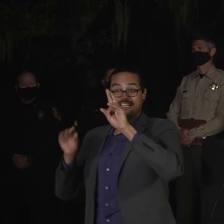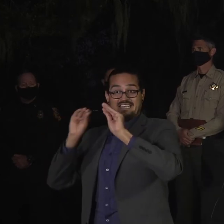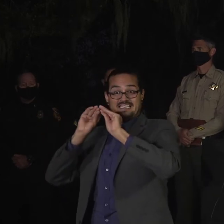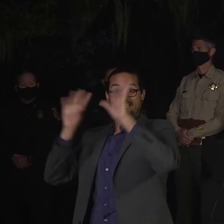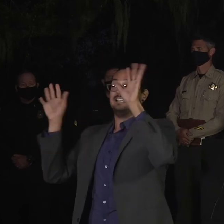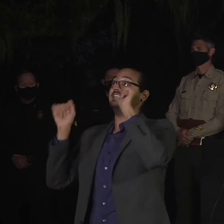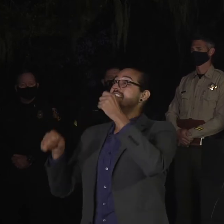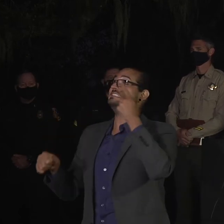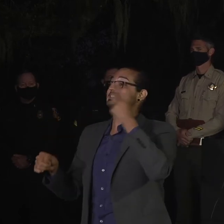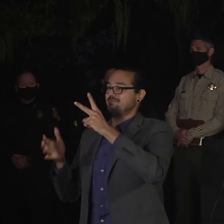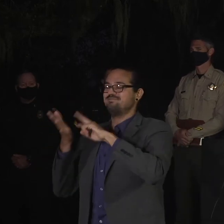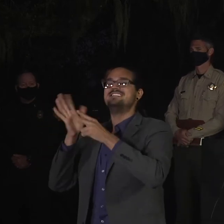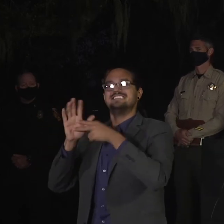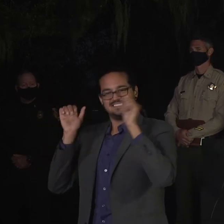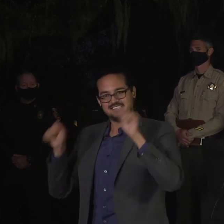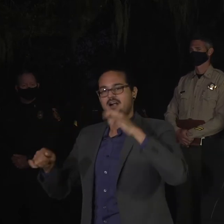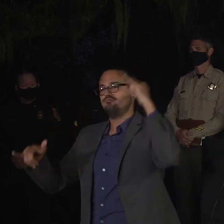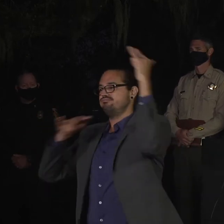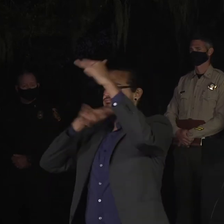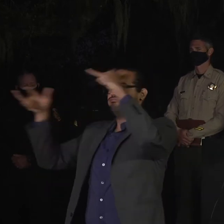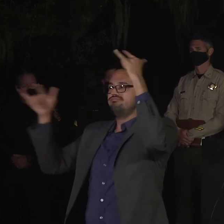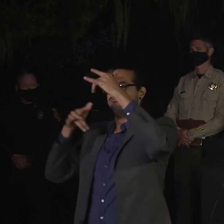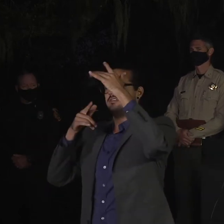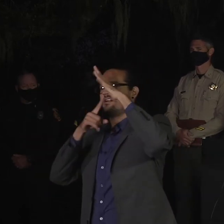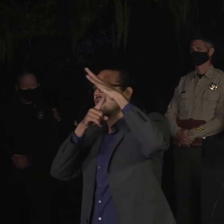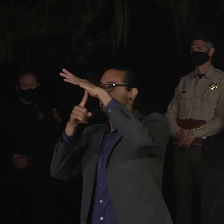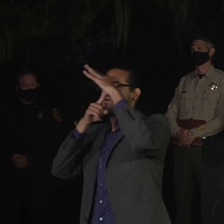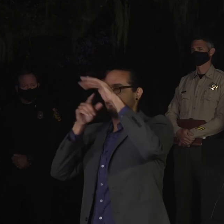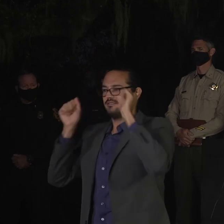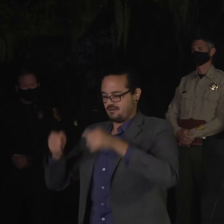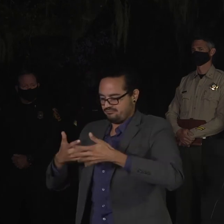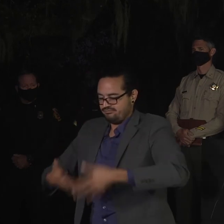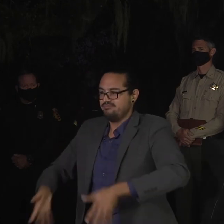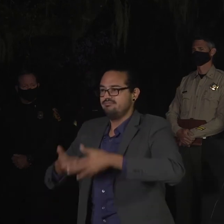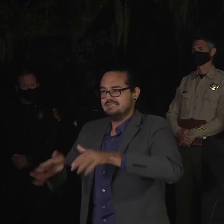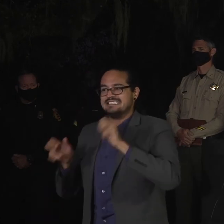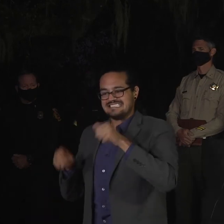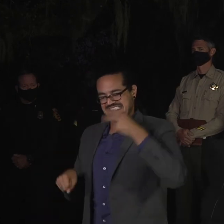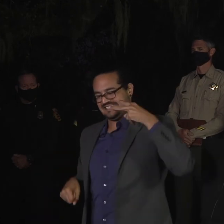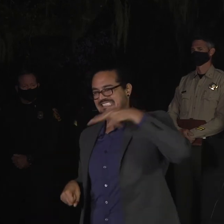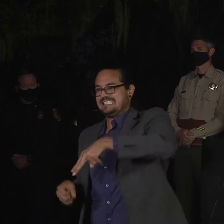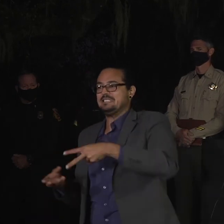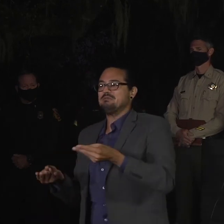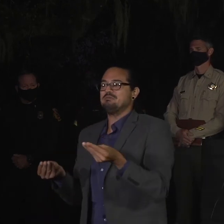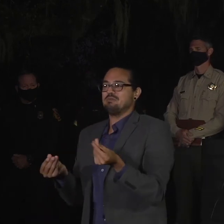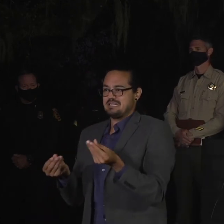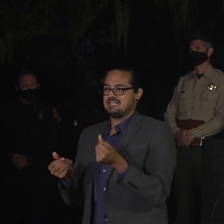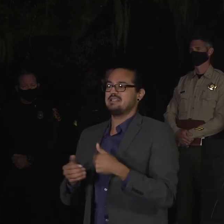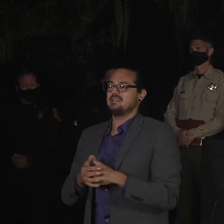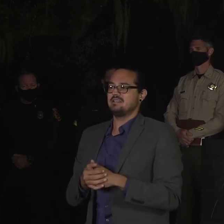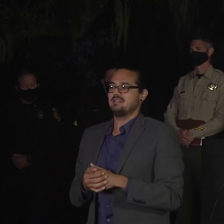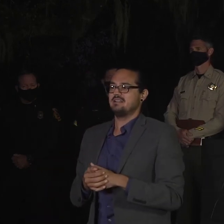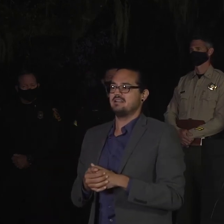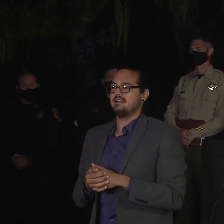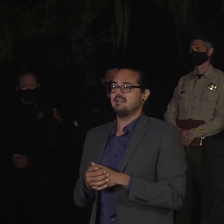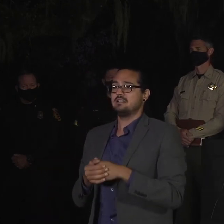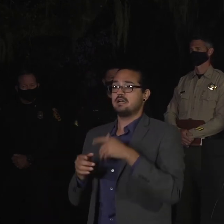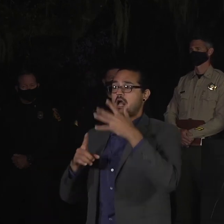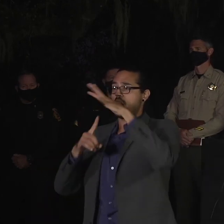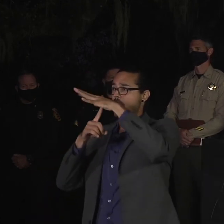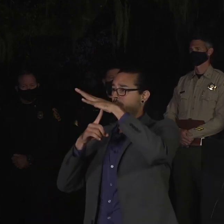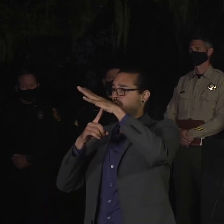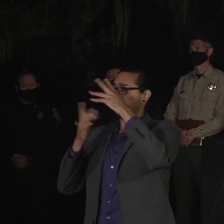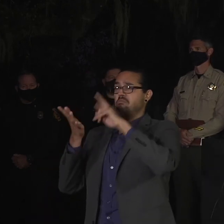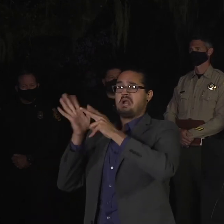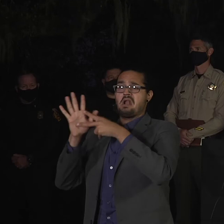us. You know, aircraft is a very important tool. It is not the end-all be-all. It's not the silver bullet that a lot of people think. It's